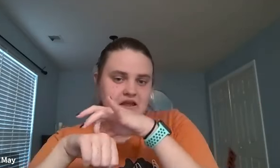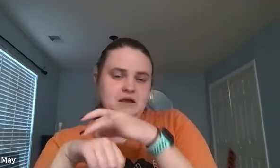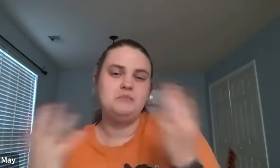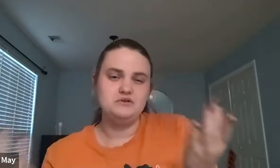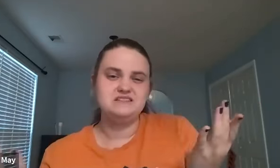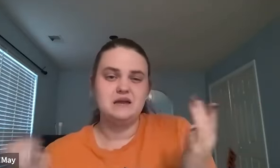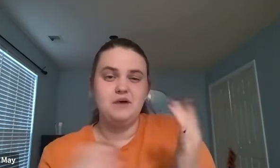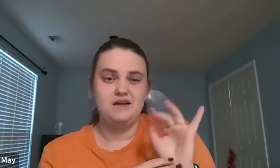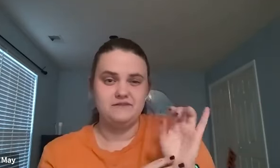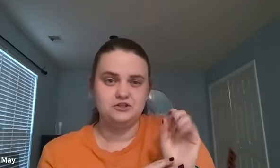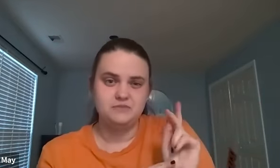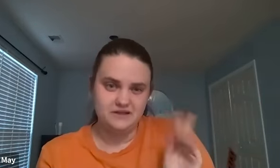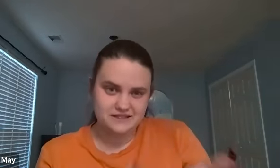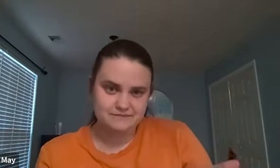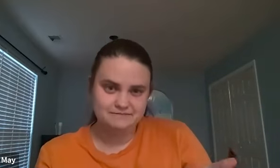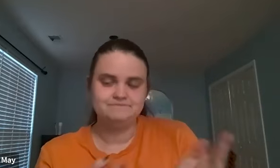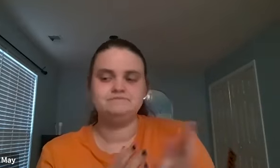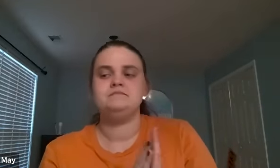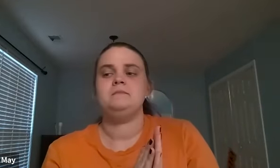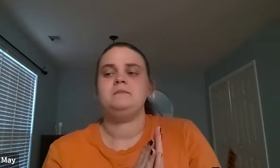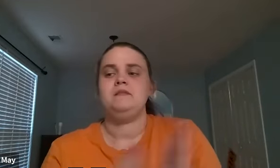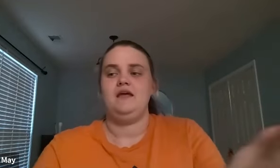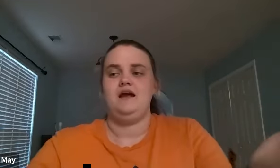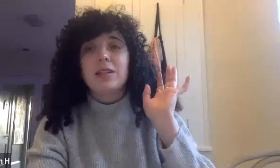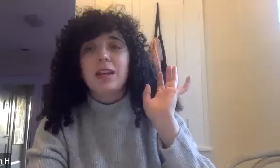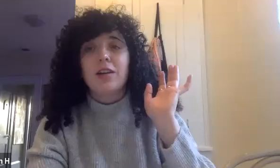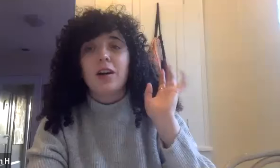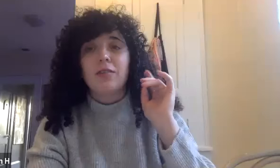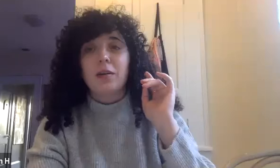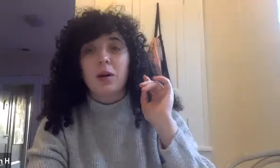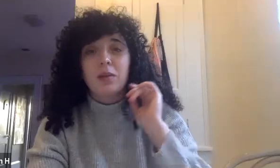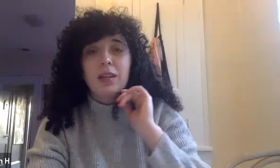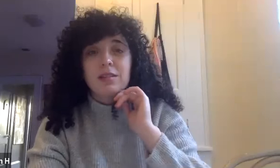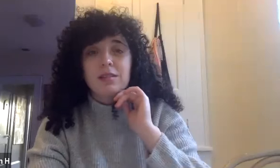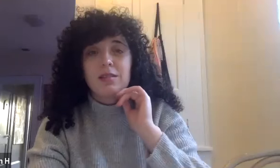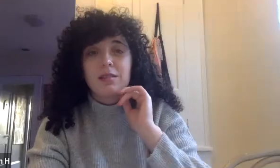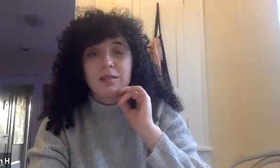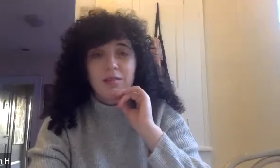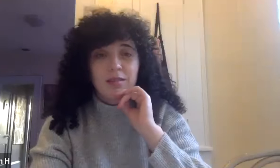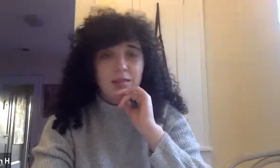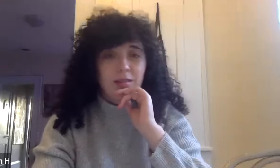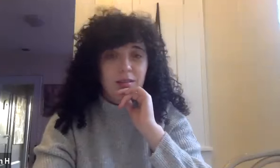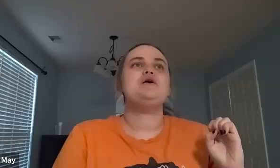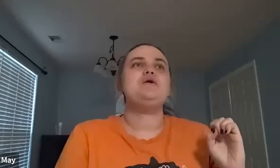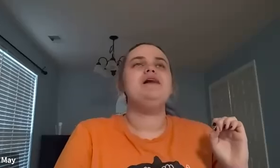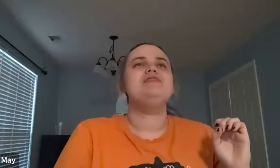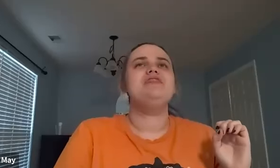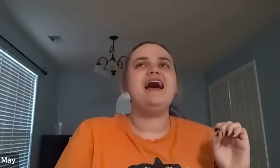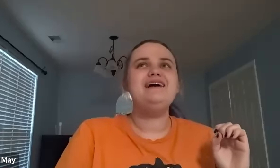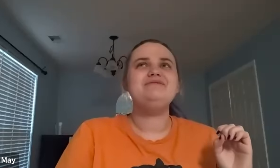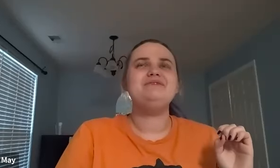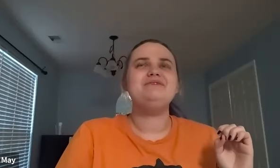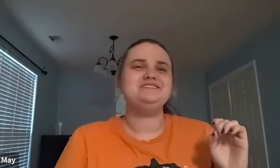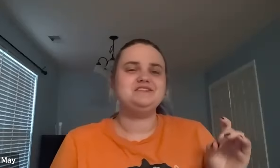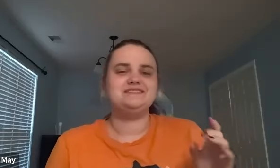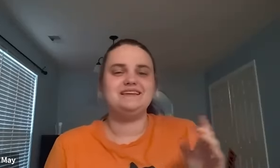But most of the time I finger spell it. How would we say carving pumpkins? So that what you do is it's